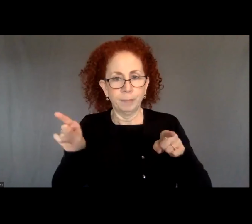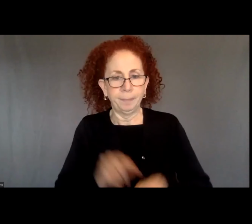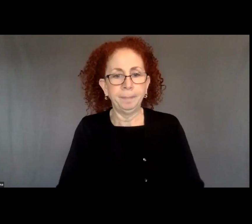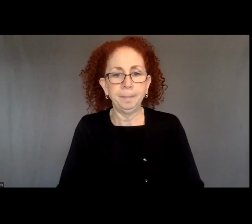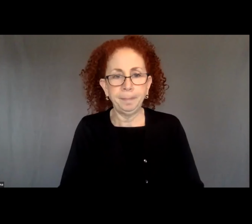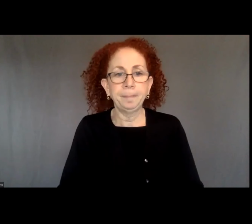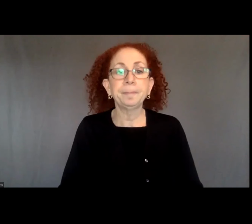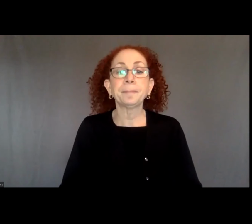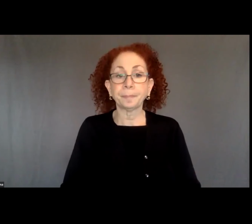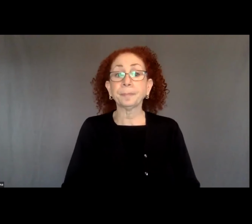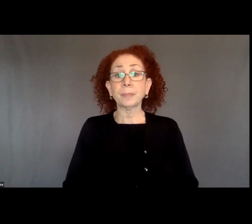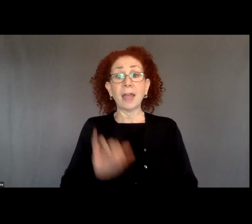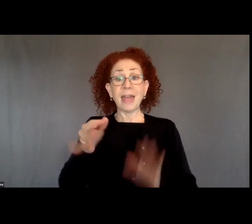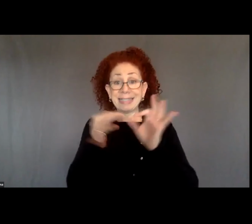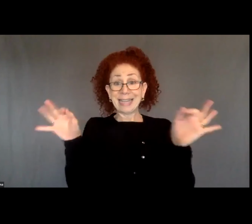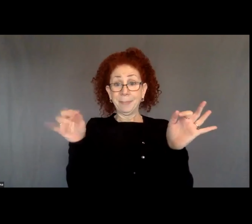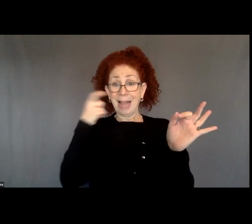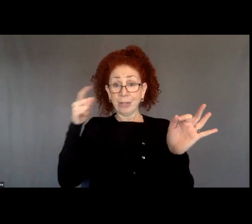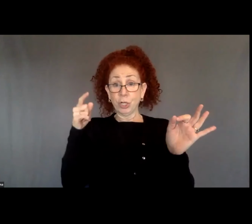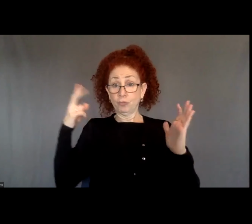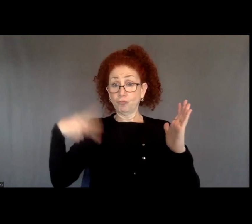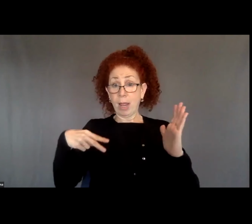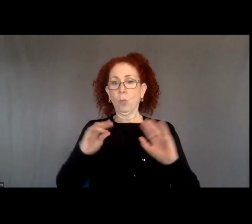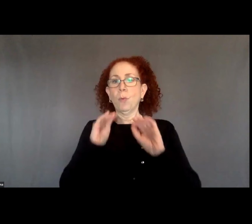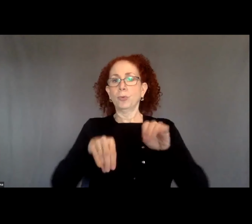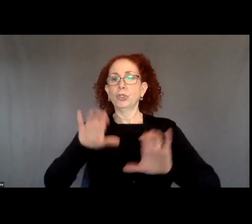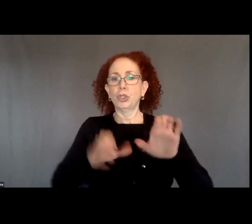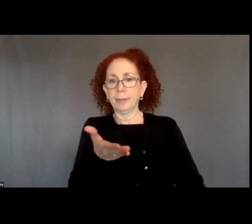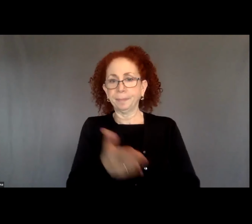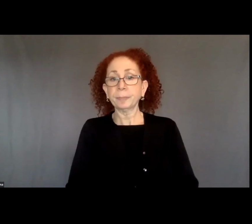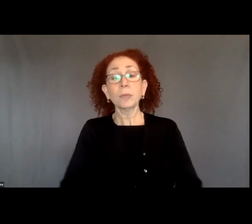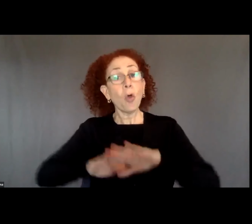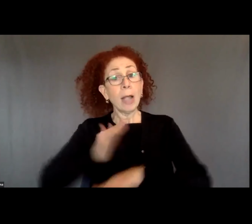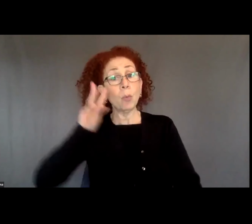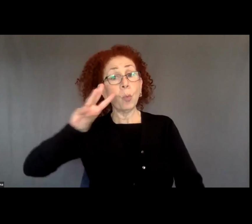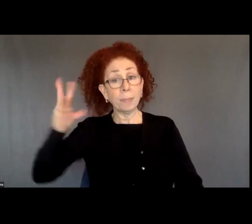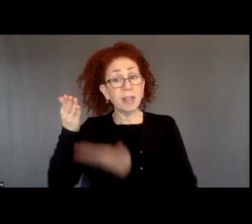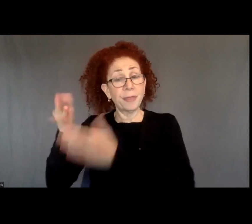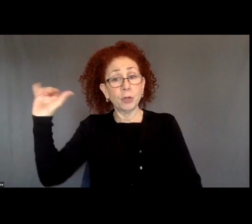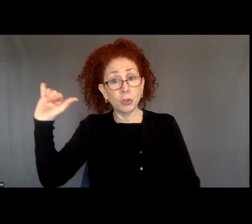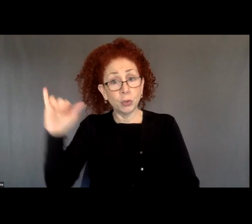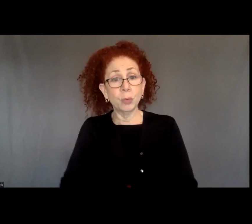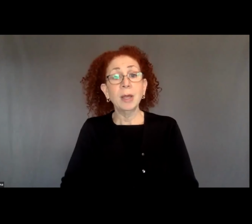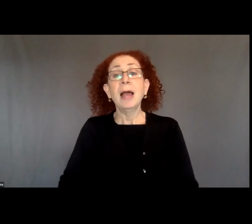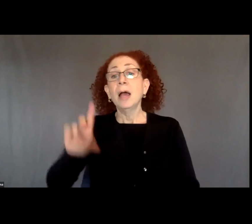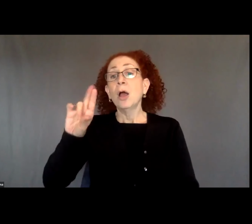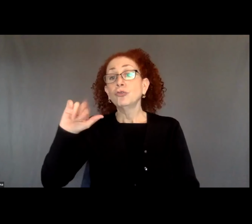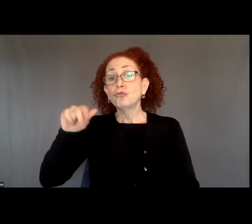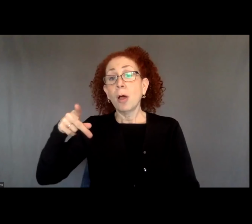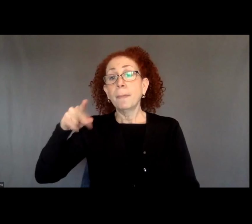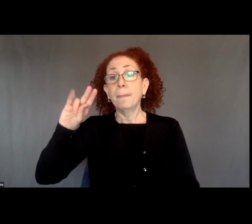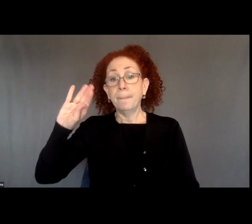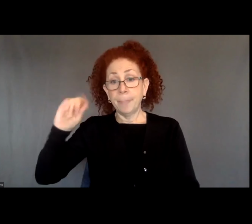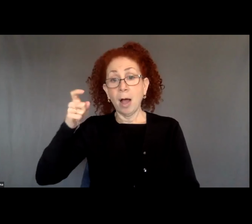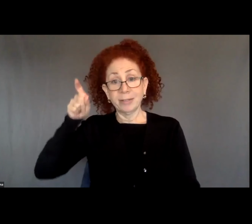We will post that statement in the chat. I think it is already there. It's posted on our website and in our Dropbox, and I'll post the link to the